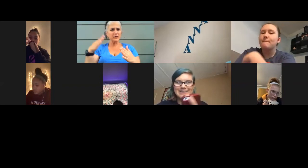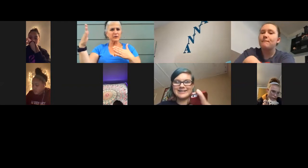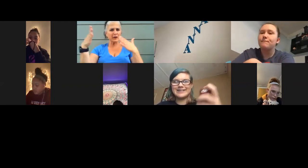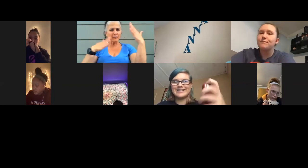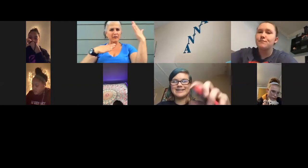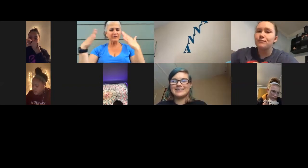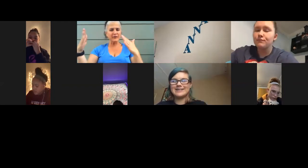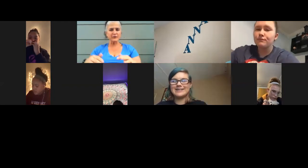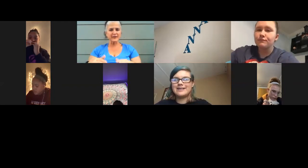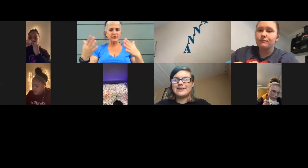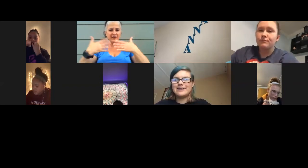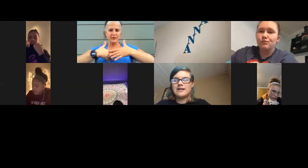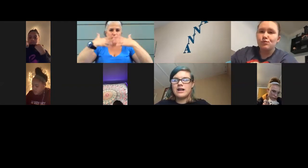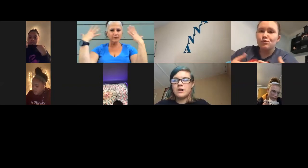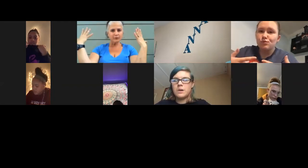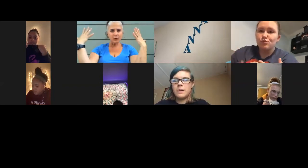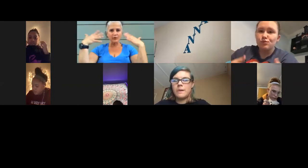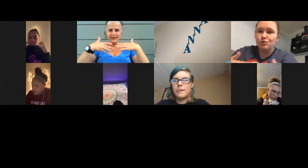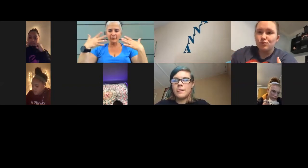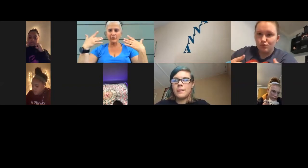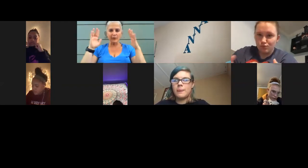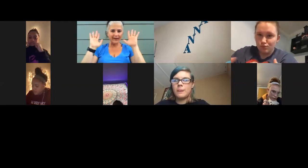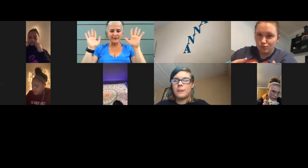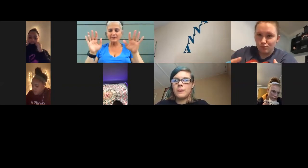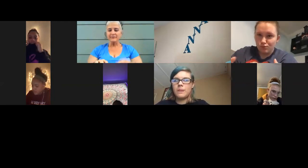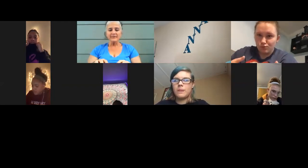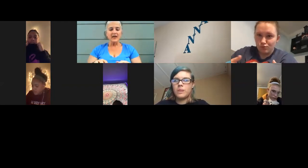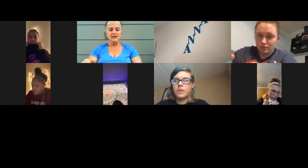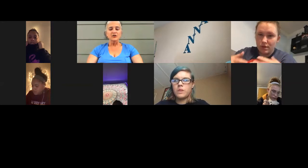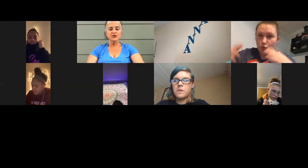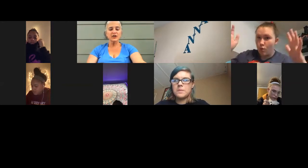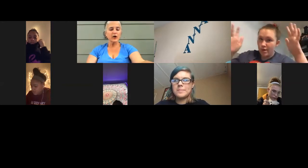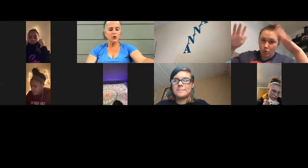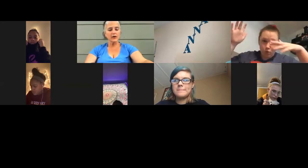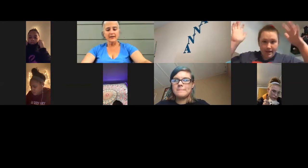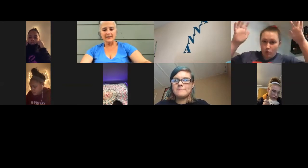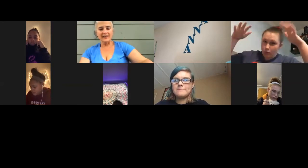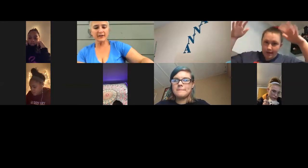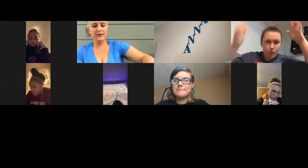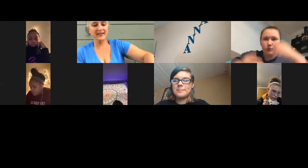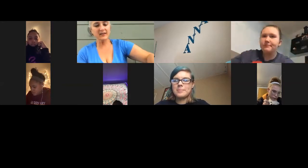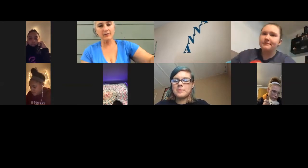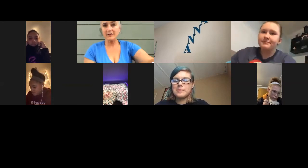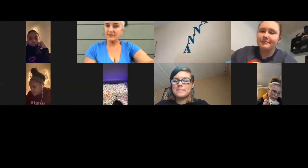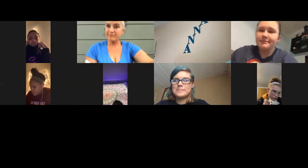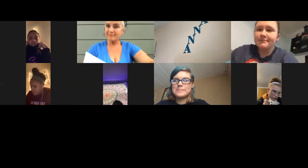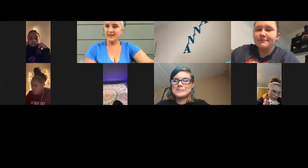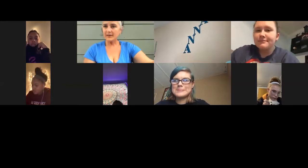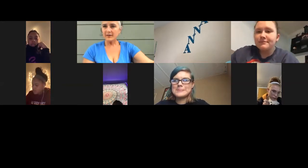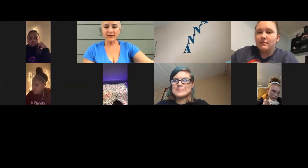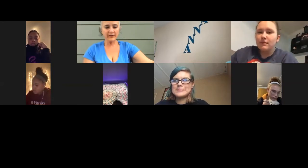Also, I don't know what's going on with my light filter. It goes yellow, normal, I don't know. So let me do